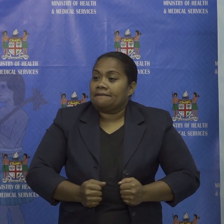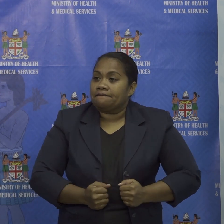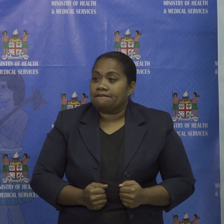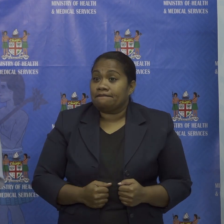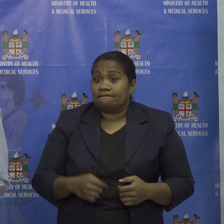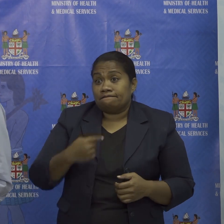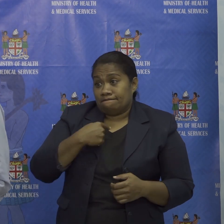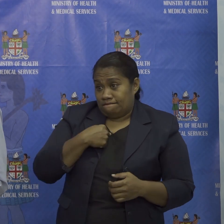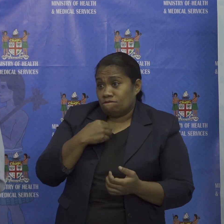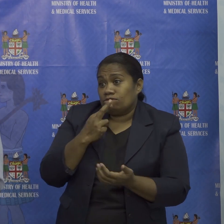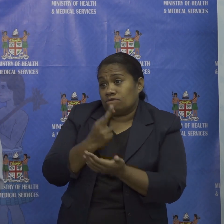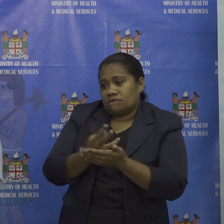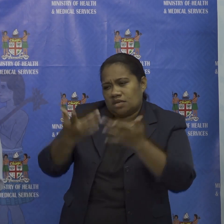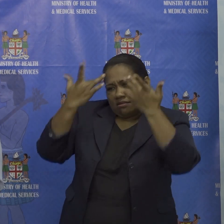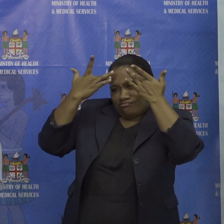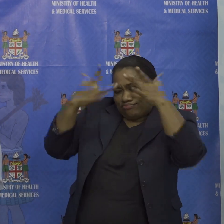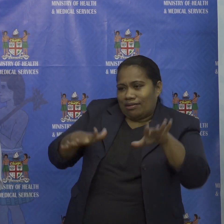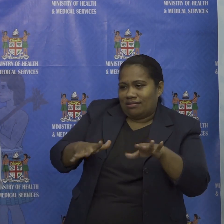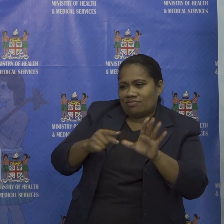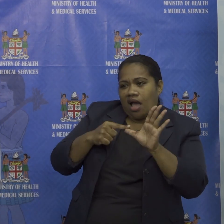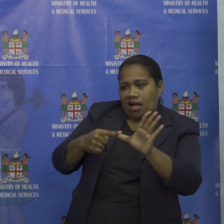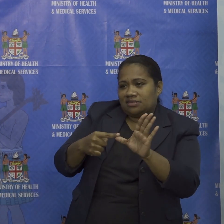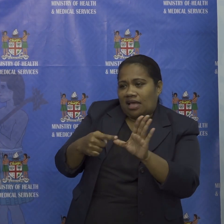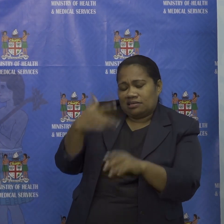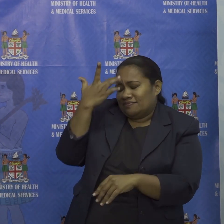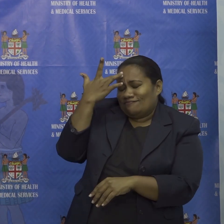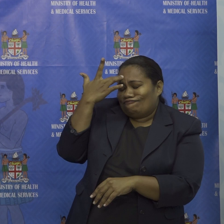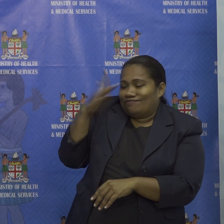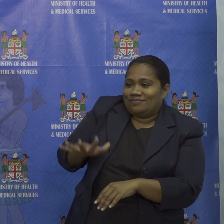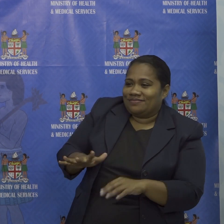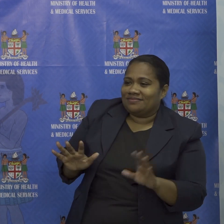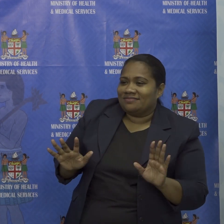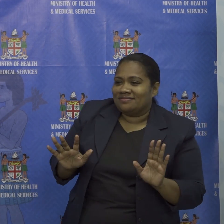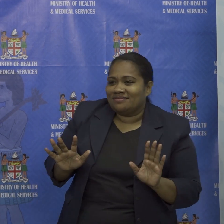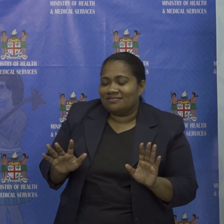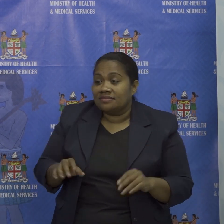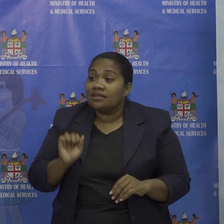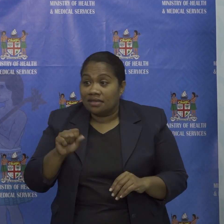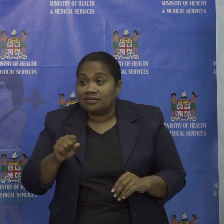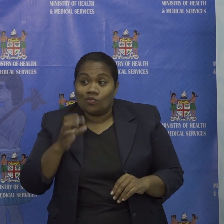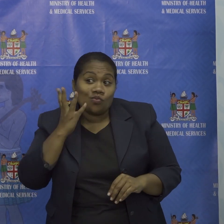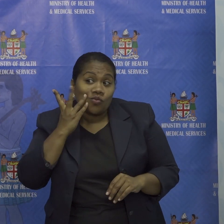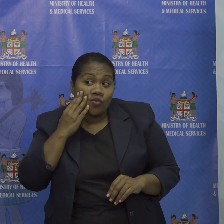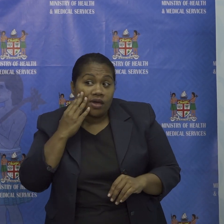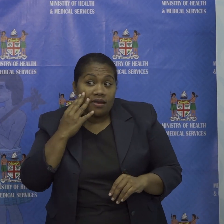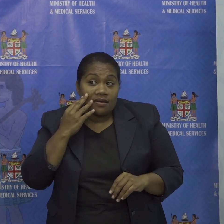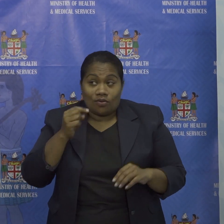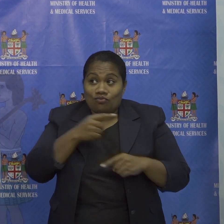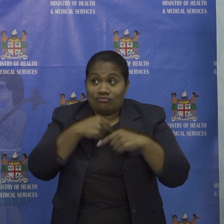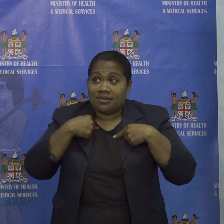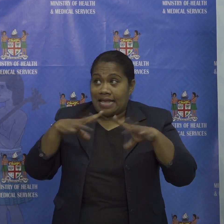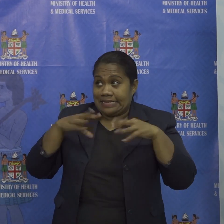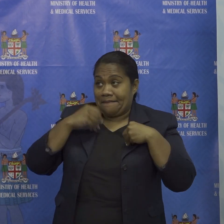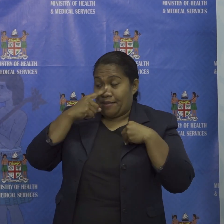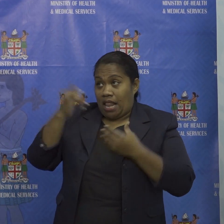I actually don't know the answer to that question. Yes, when we were accepting people from